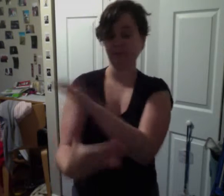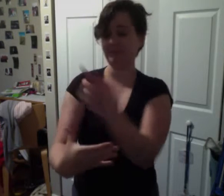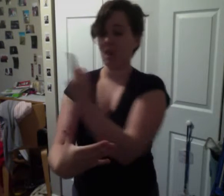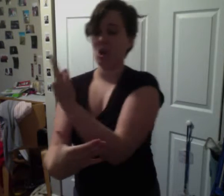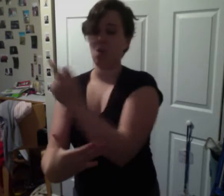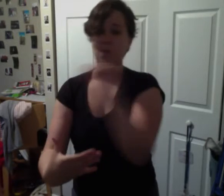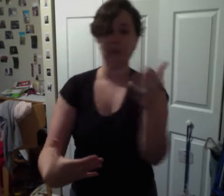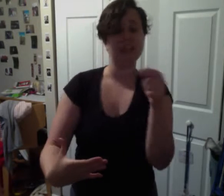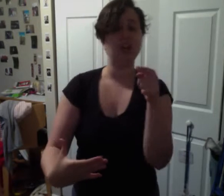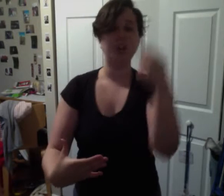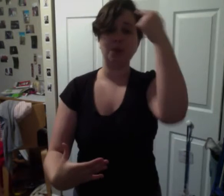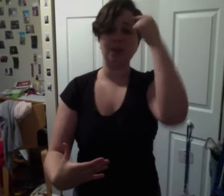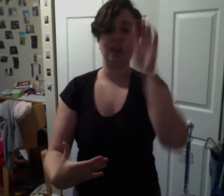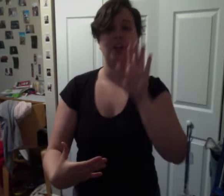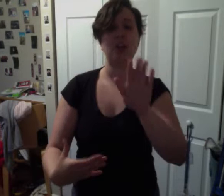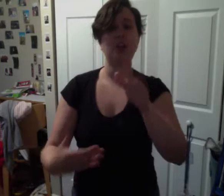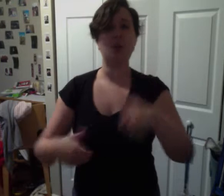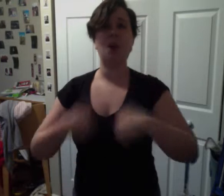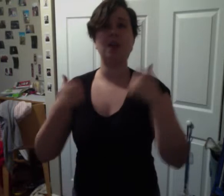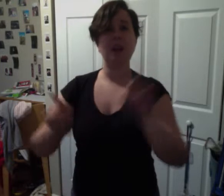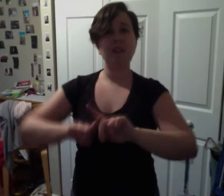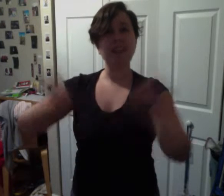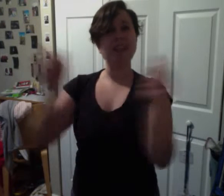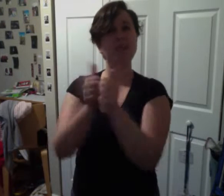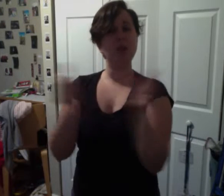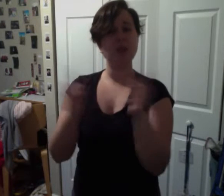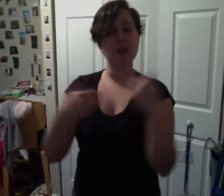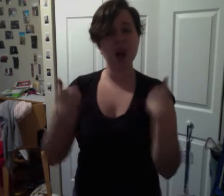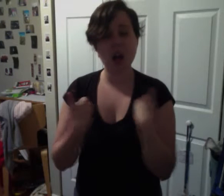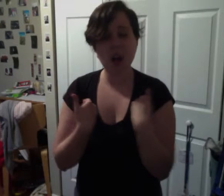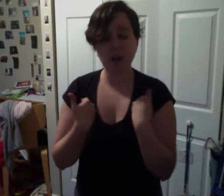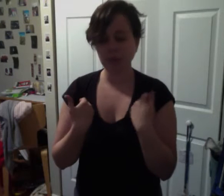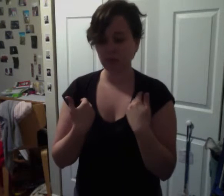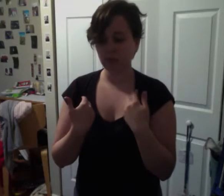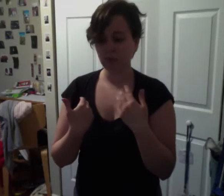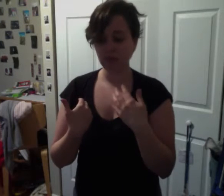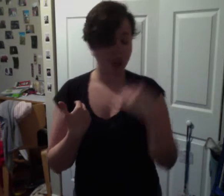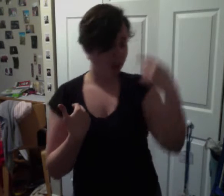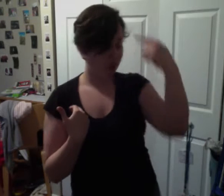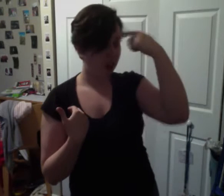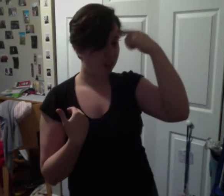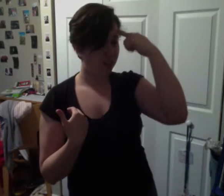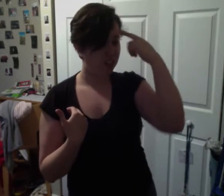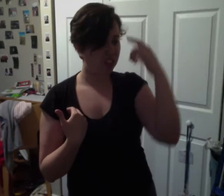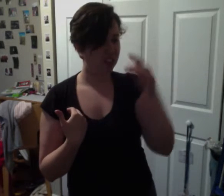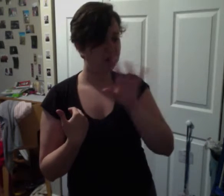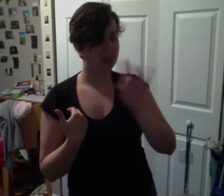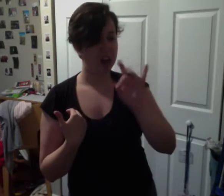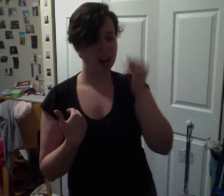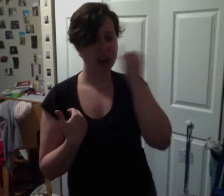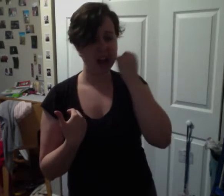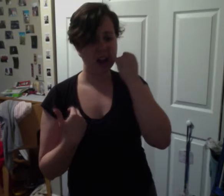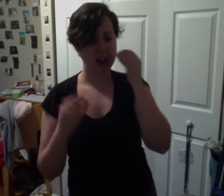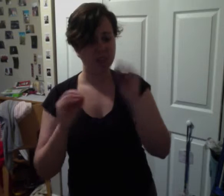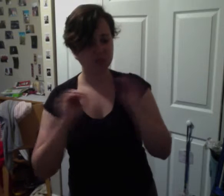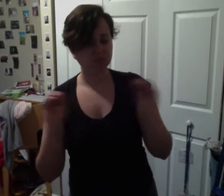would be different without animals? I think it would be an 8 without animals because they add so much pleasure to life. How